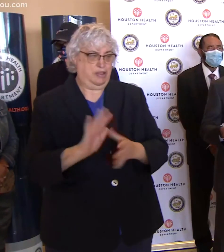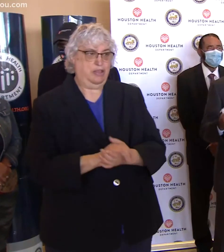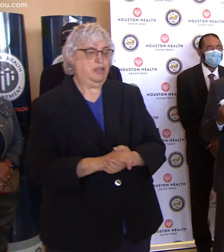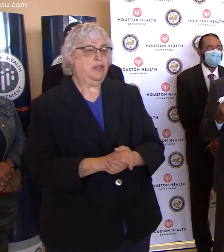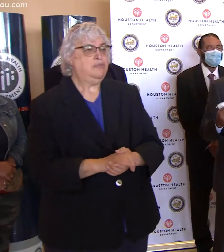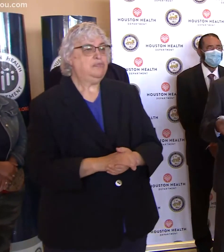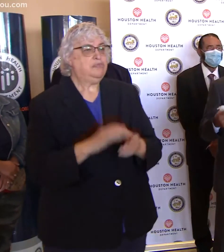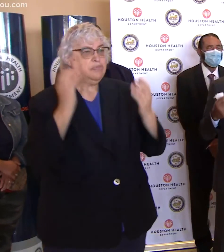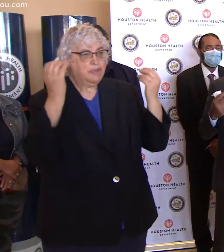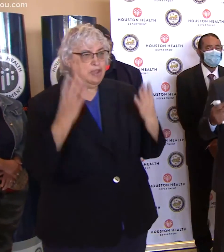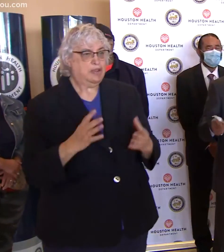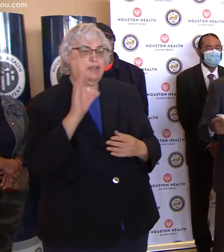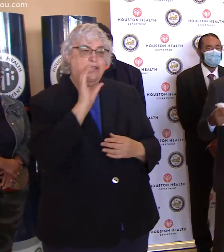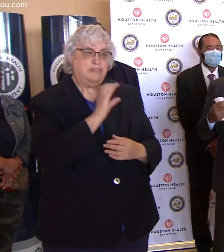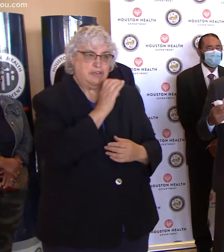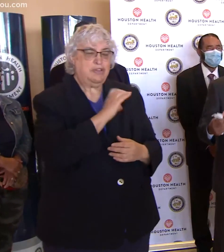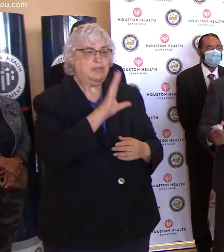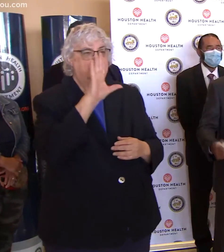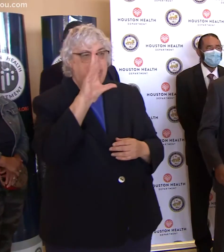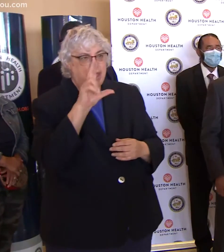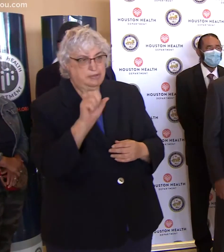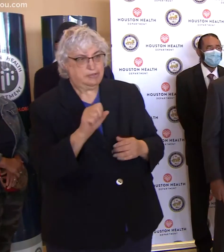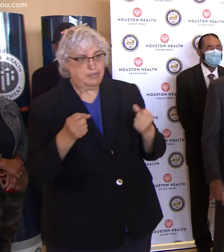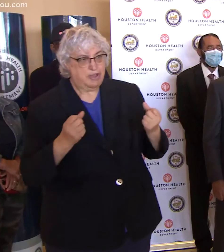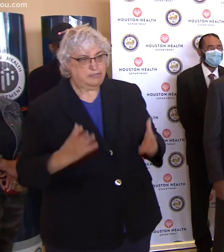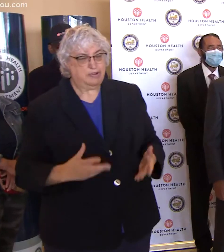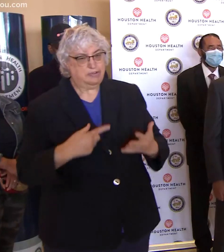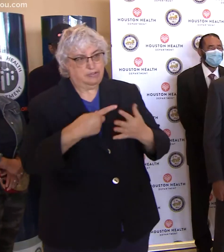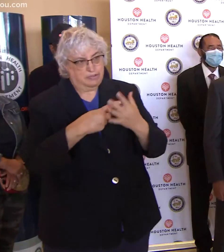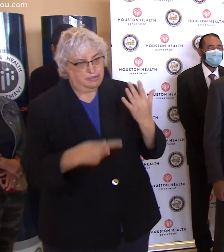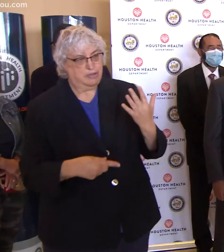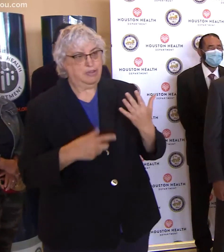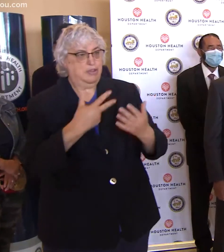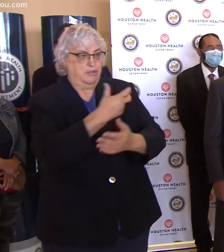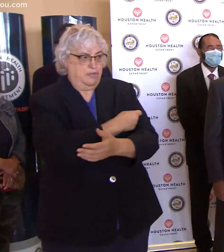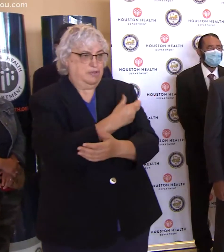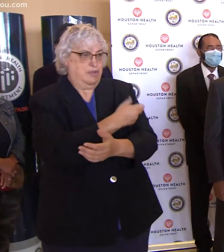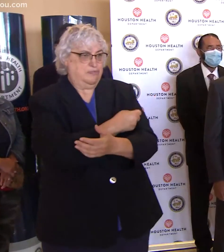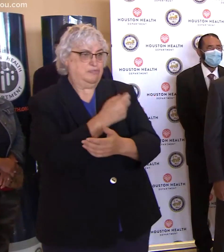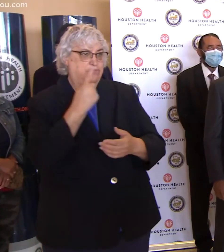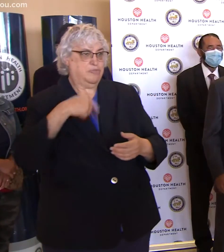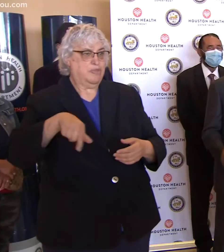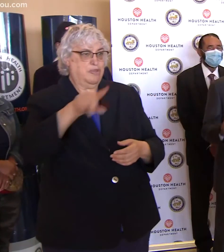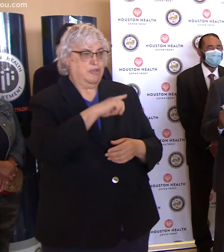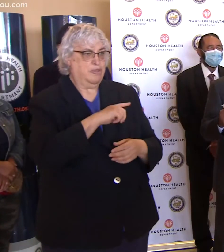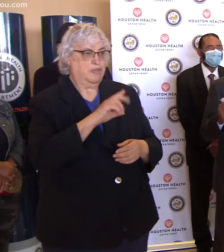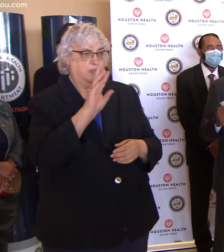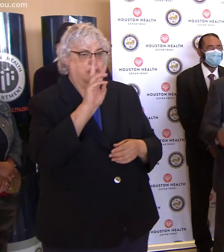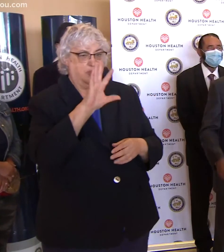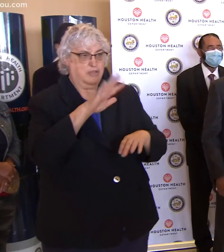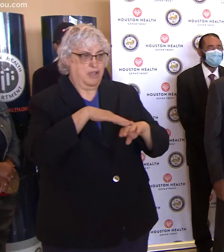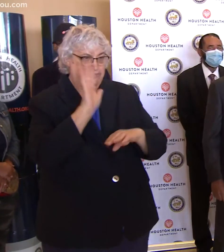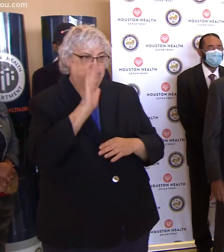the teachers, the cafeteria workers, the bus drivers, and others receive the vaccine, especially for those that fall within that 1A